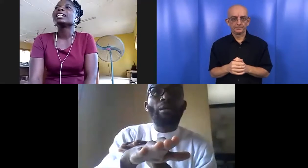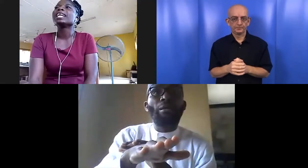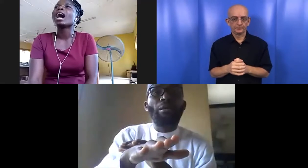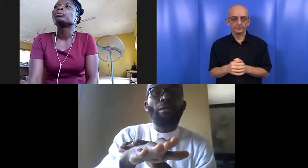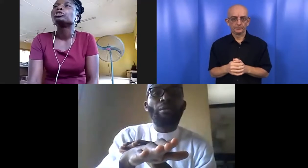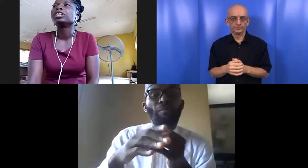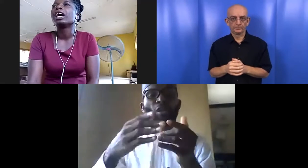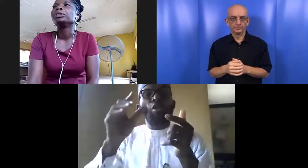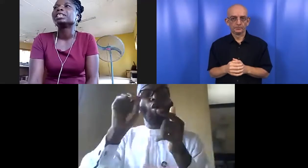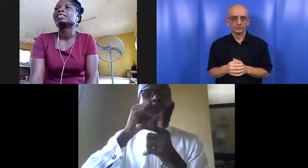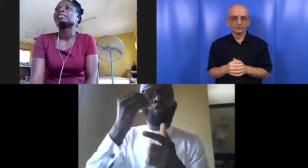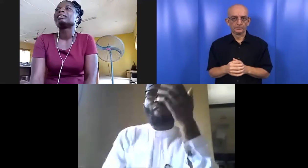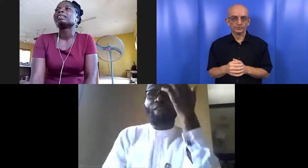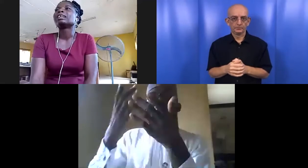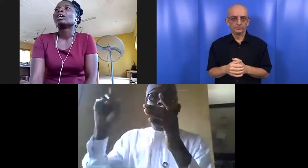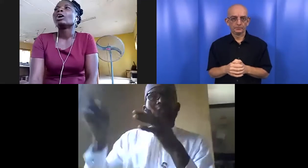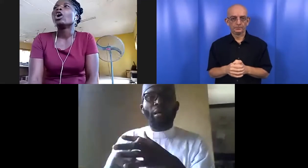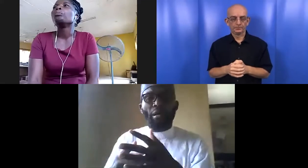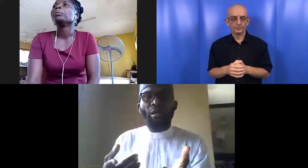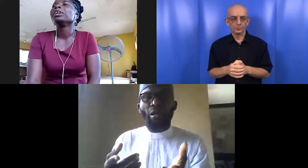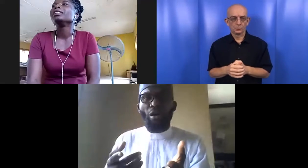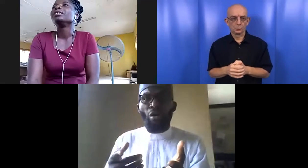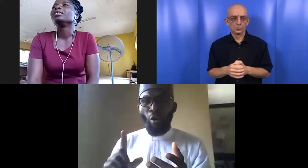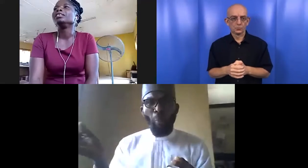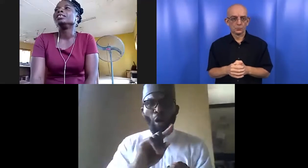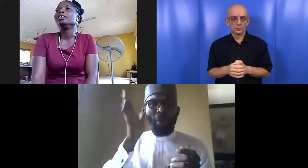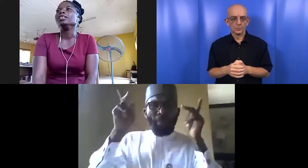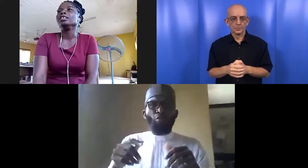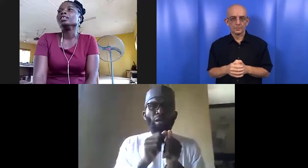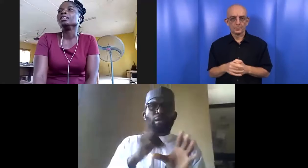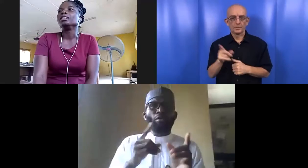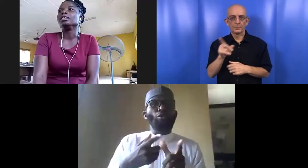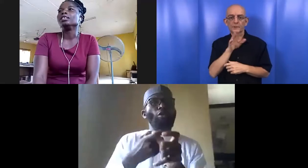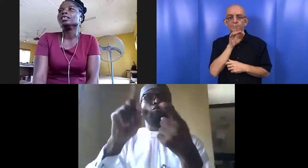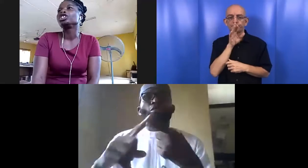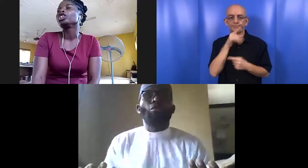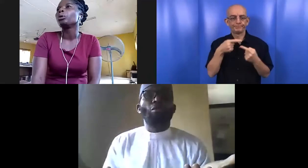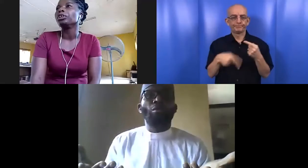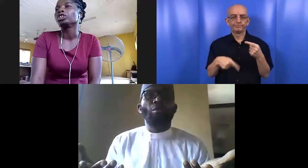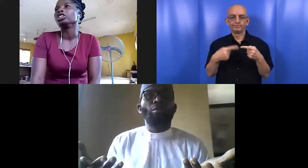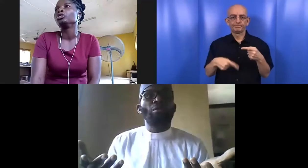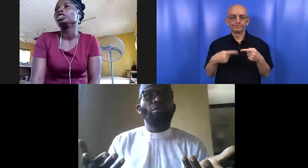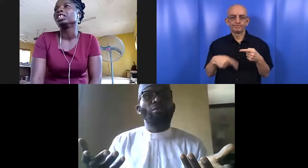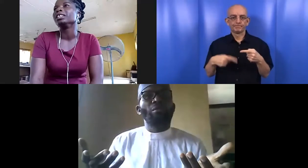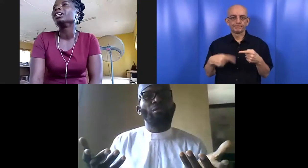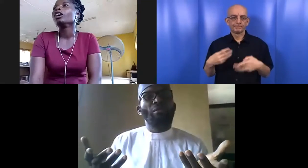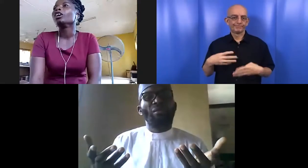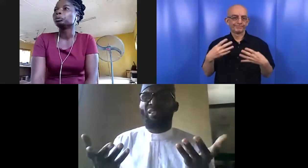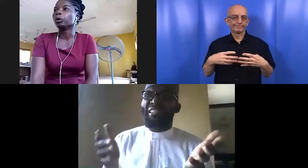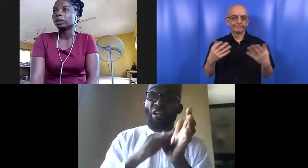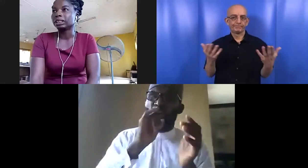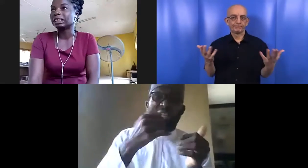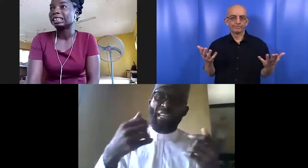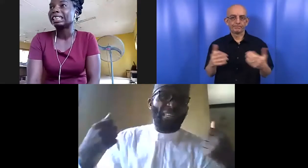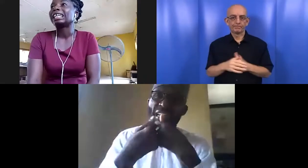If anything happened to their business, or maybe the shop he or she is using